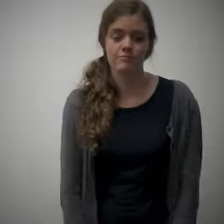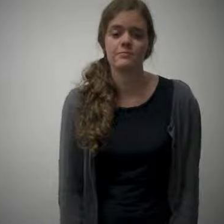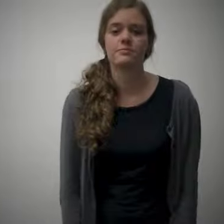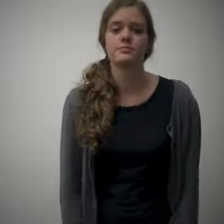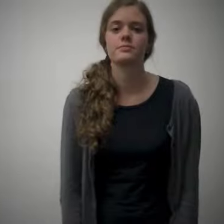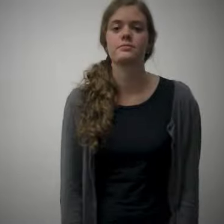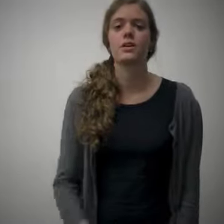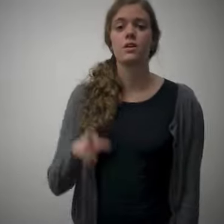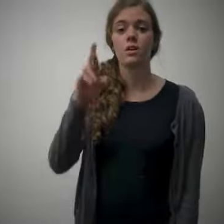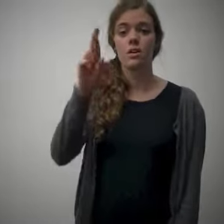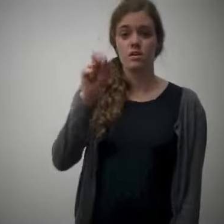Definition: